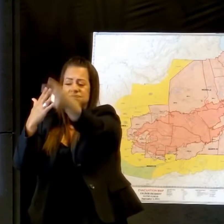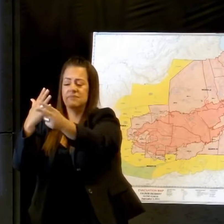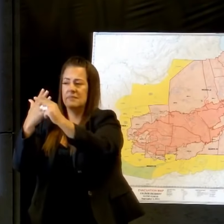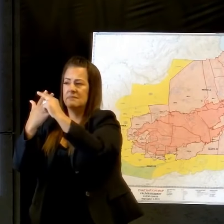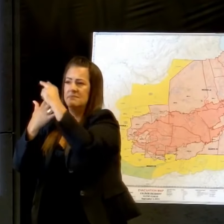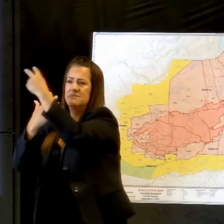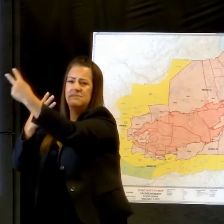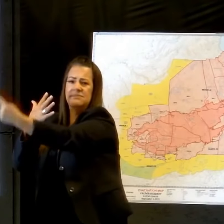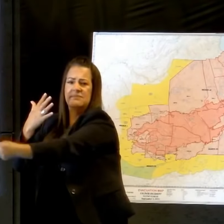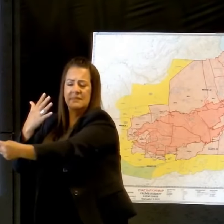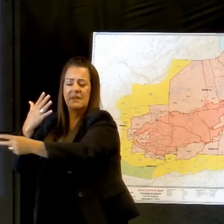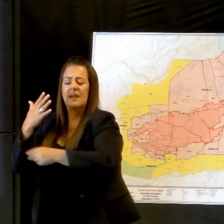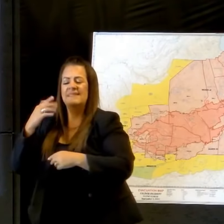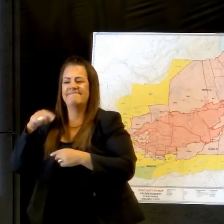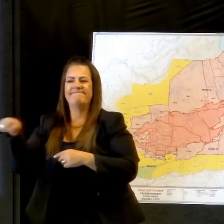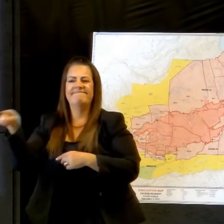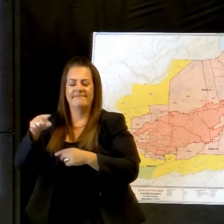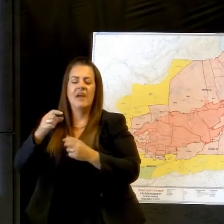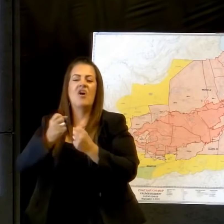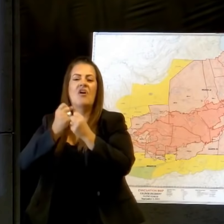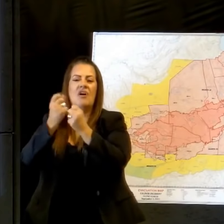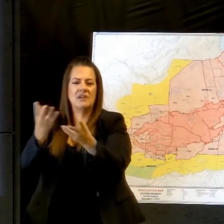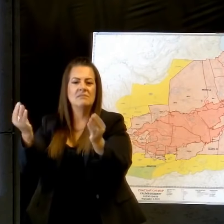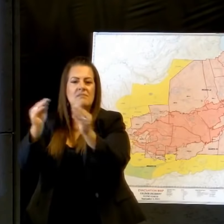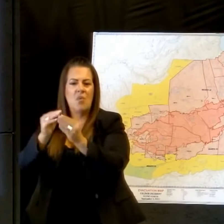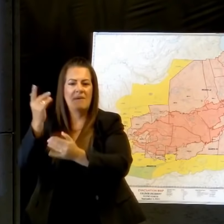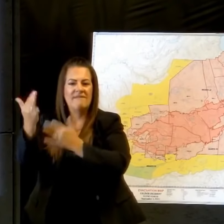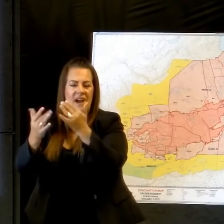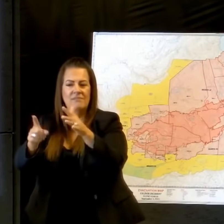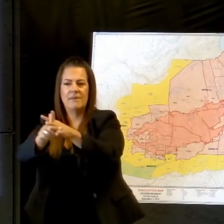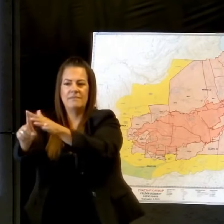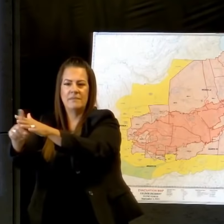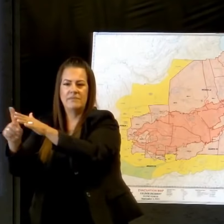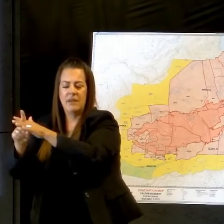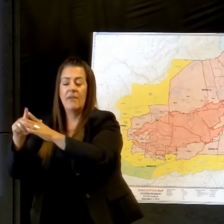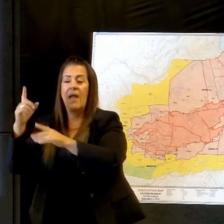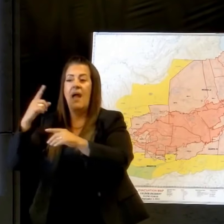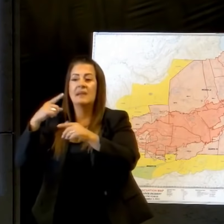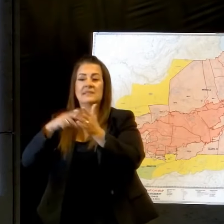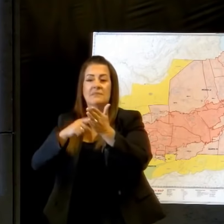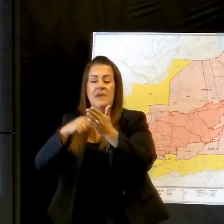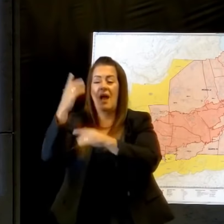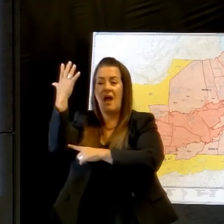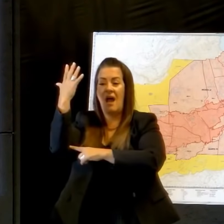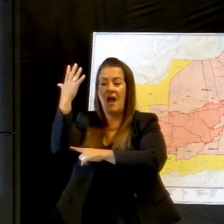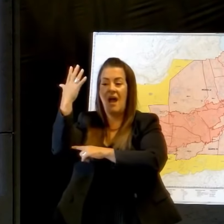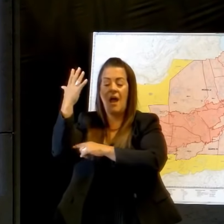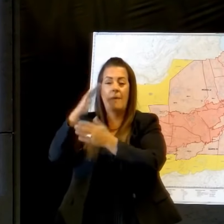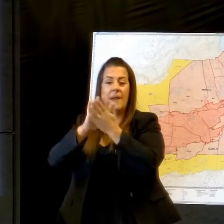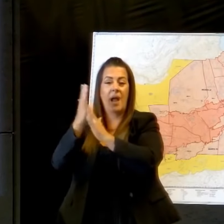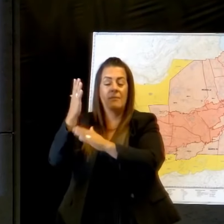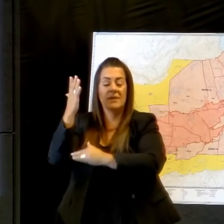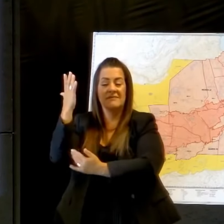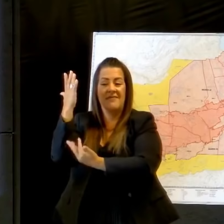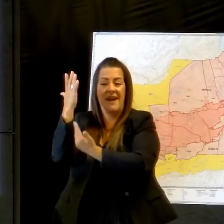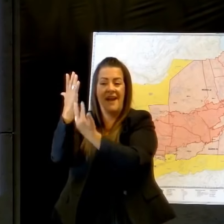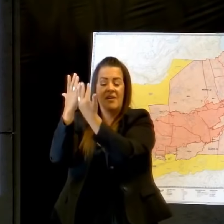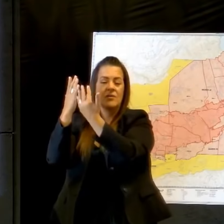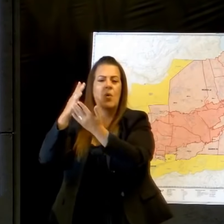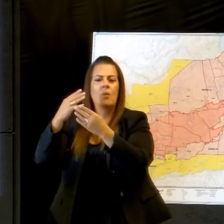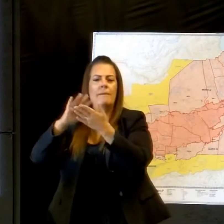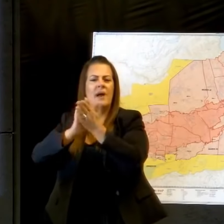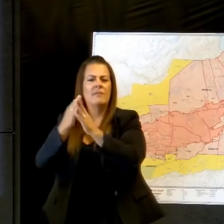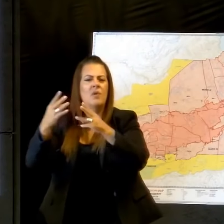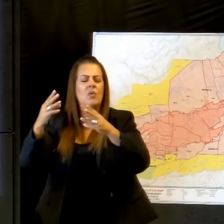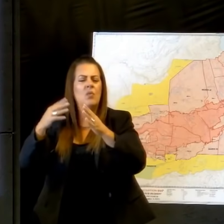That's blocking our escape routes, it's blocking our access in and out of the communities, and it's blocking our ability to safely mitigate